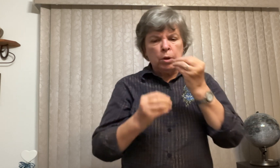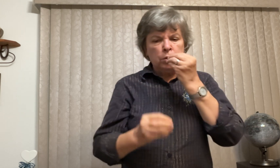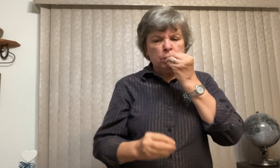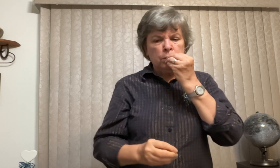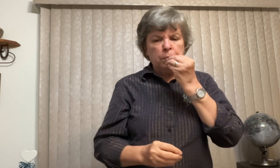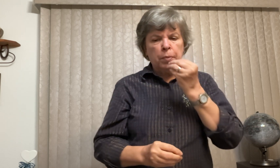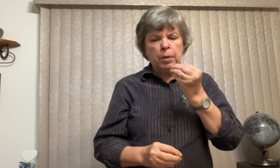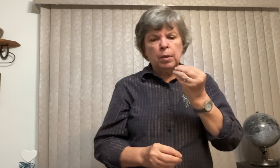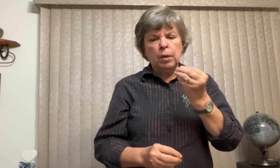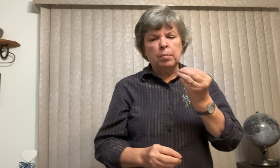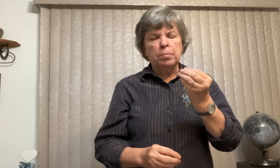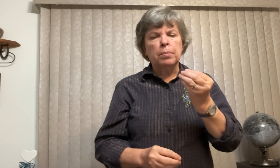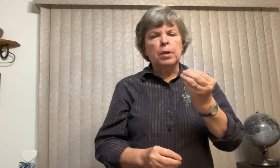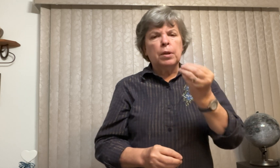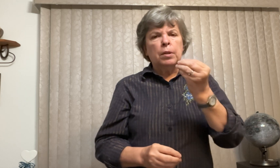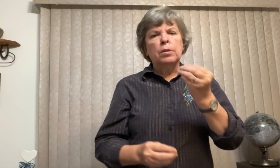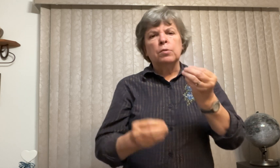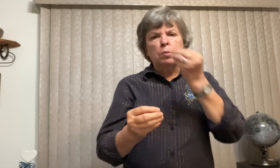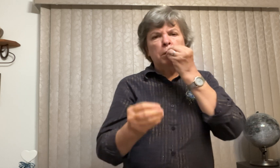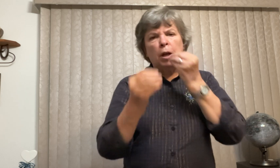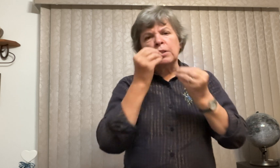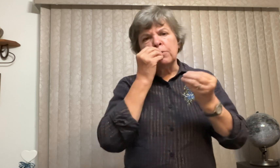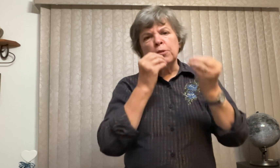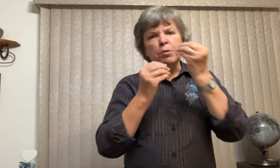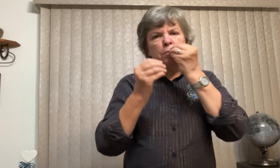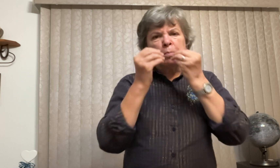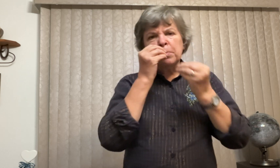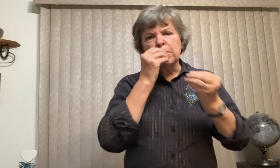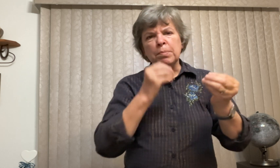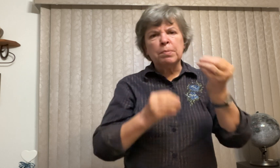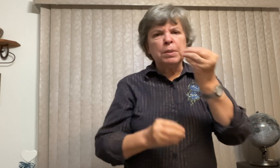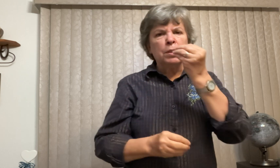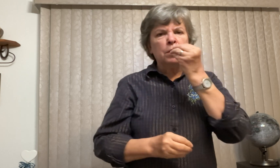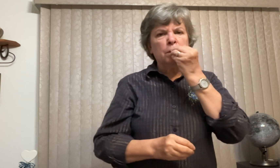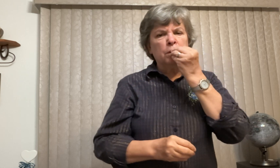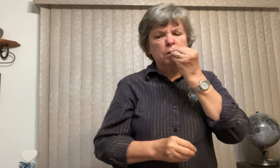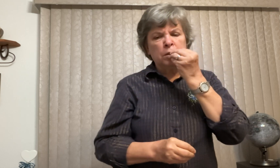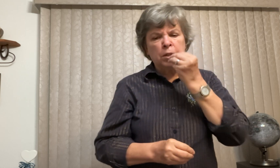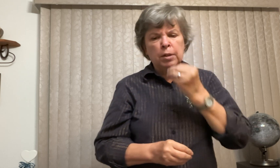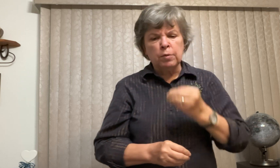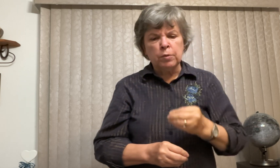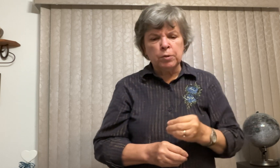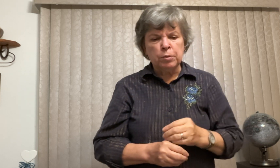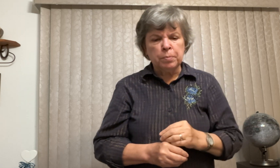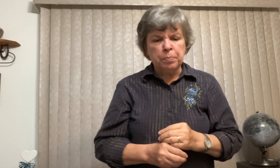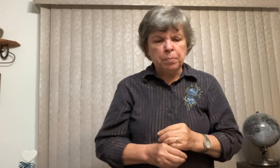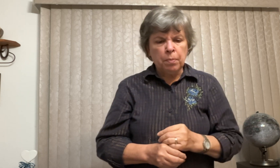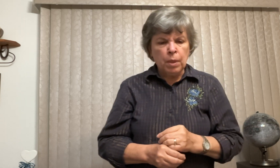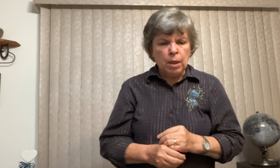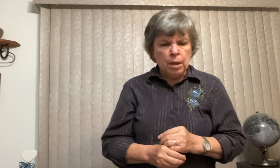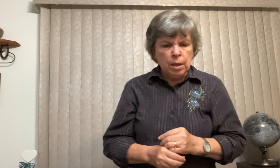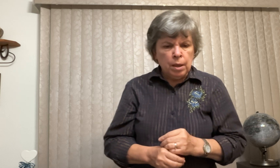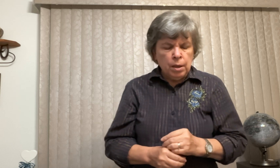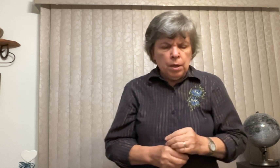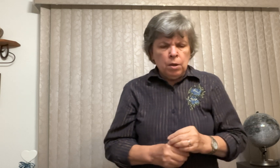to. This would be lots of food. This is just a sign for food. Okay,